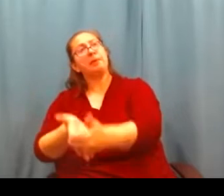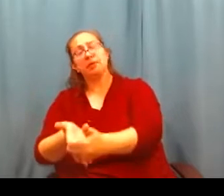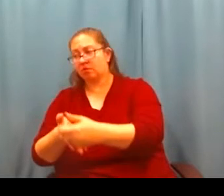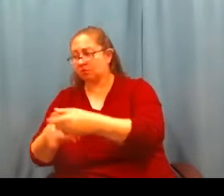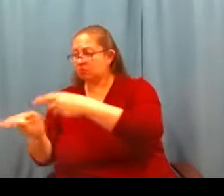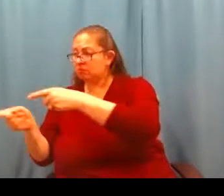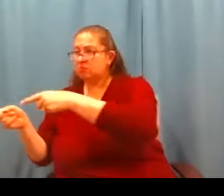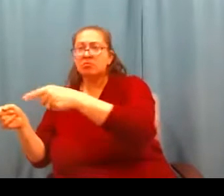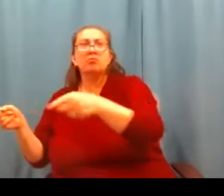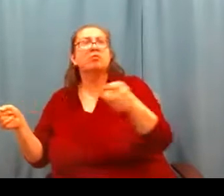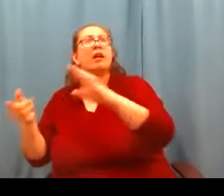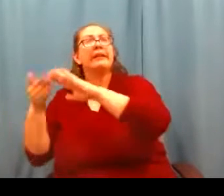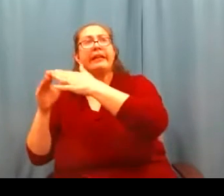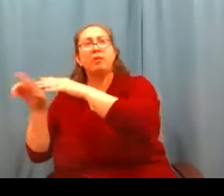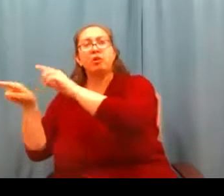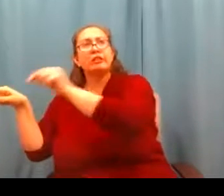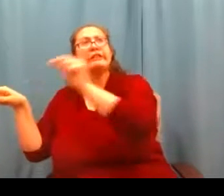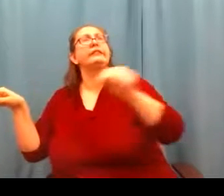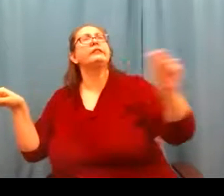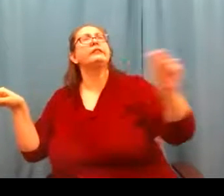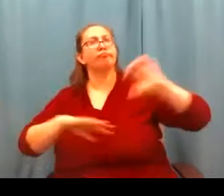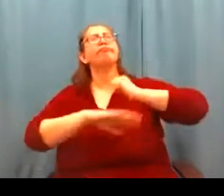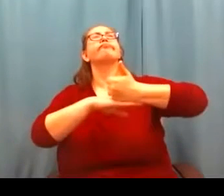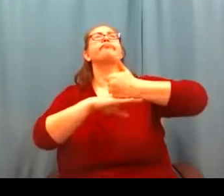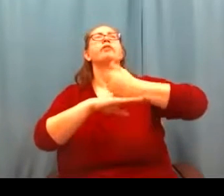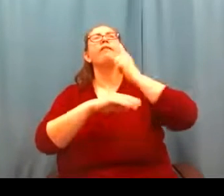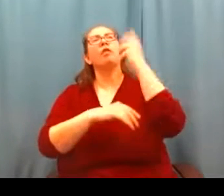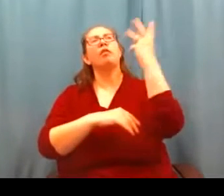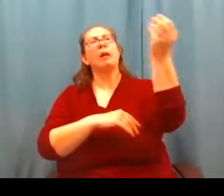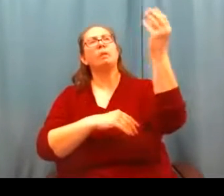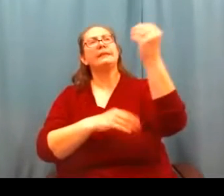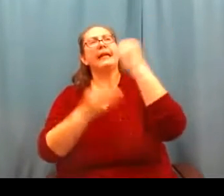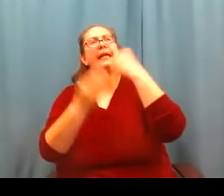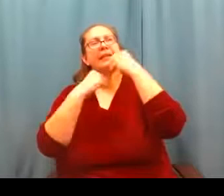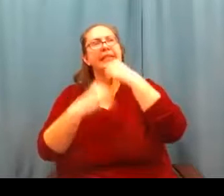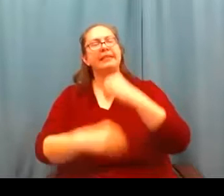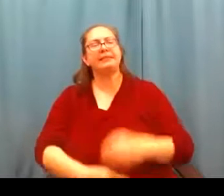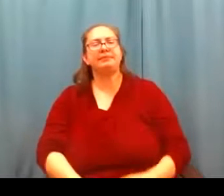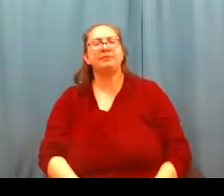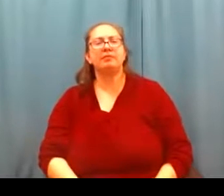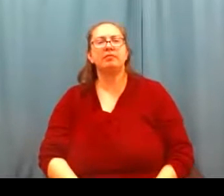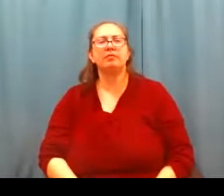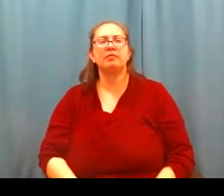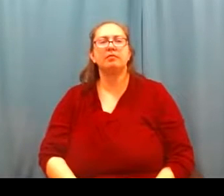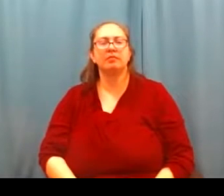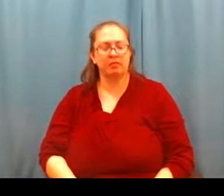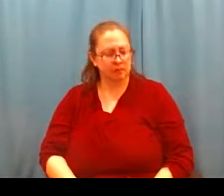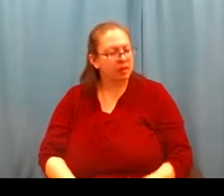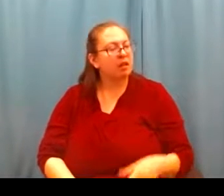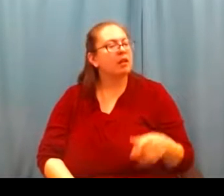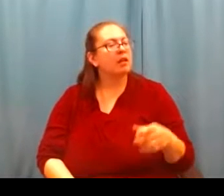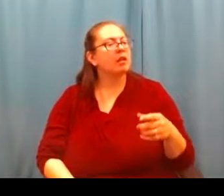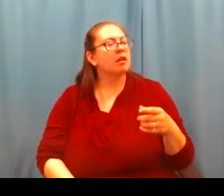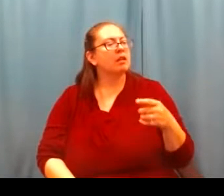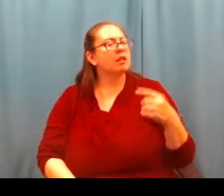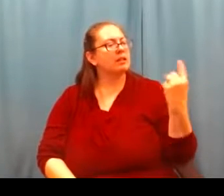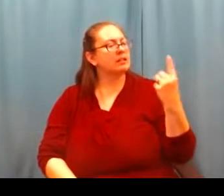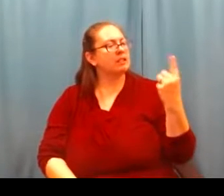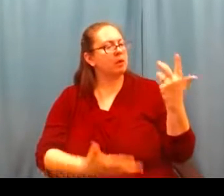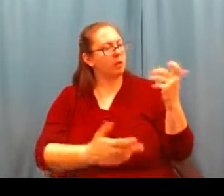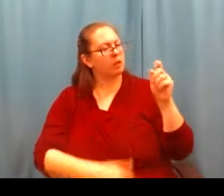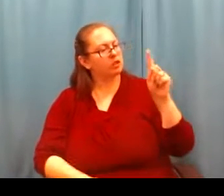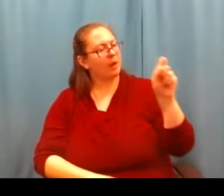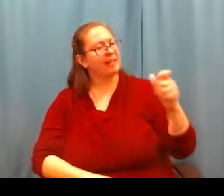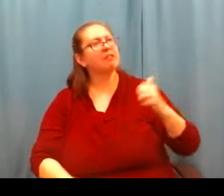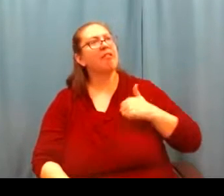neighborhoods implement that outdoor dining. All right, Mayor, so we have our first, pretty late in the session, person who wants to ask a live question.